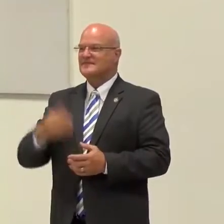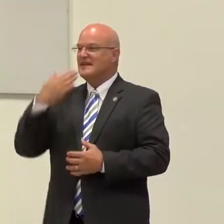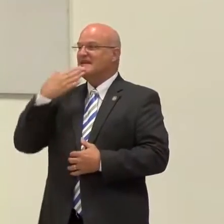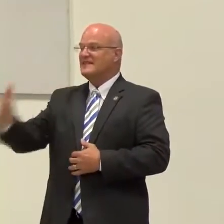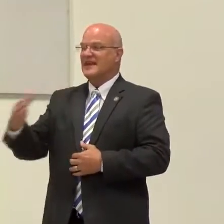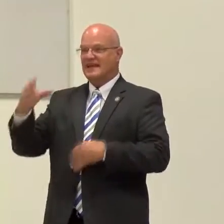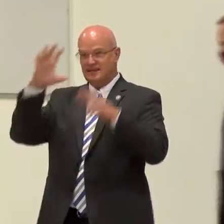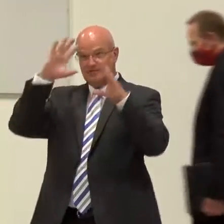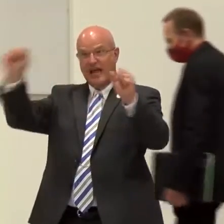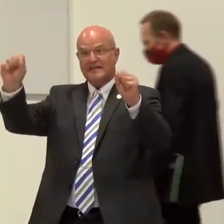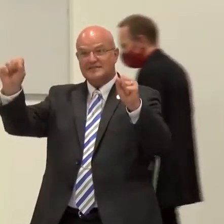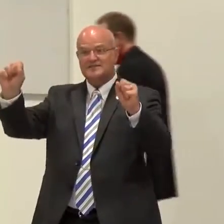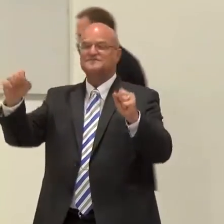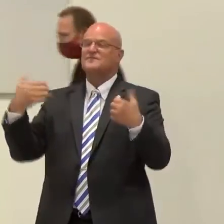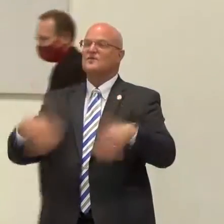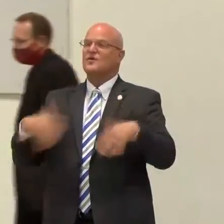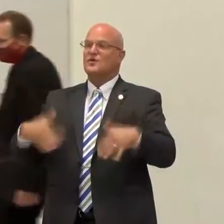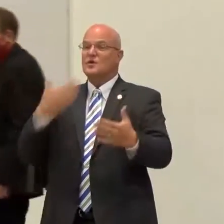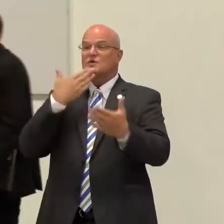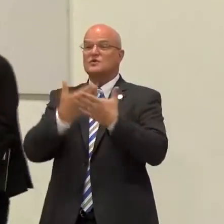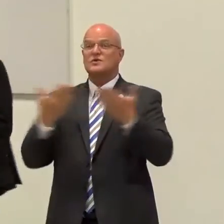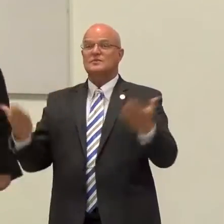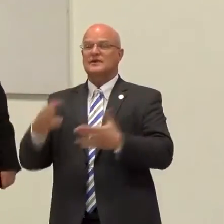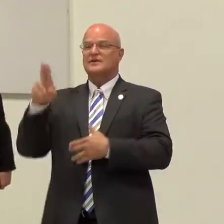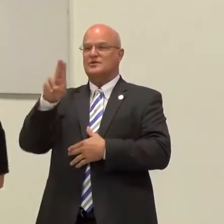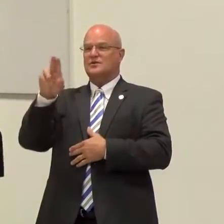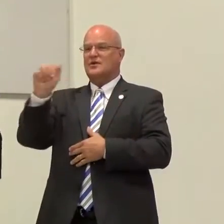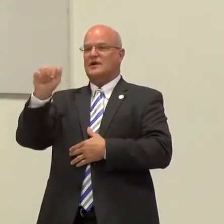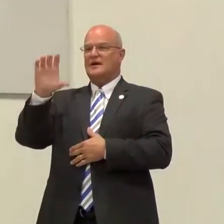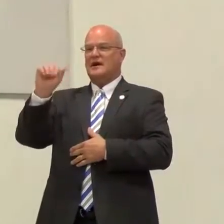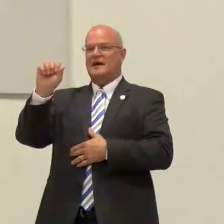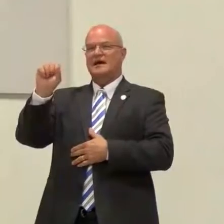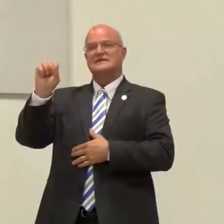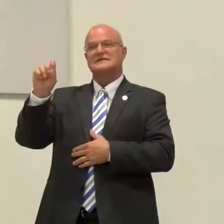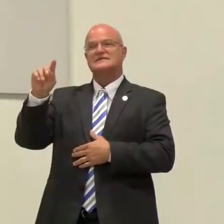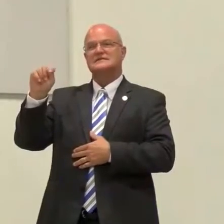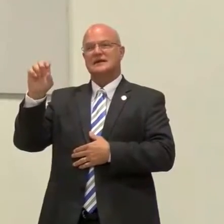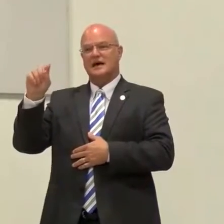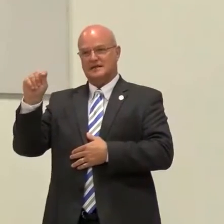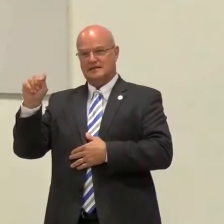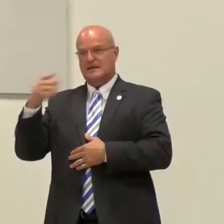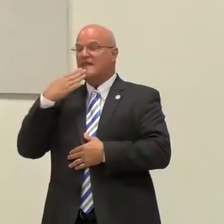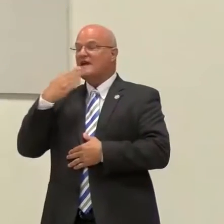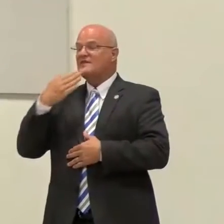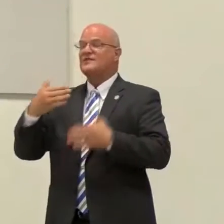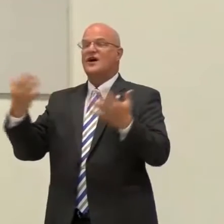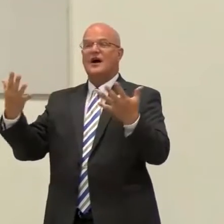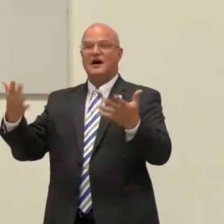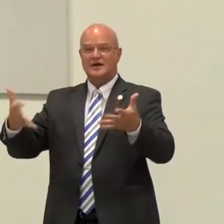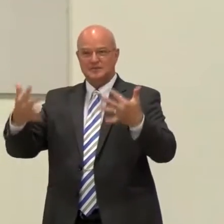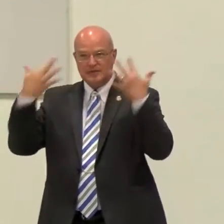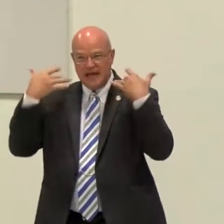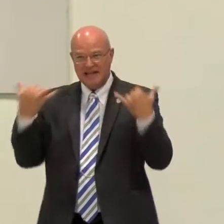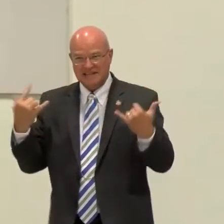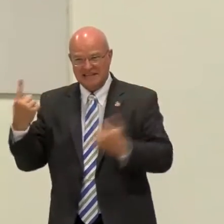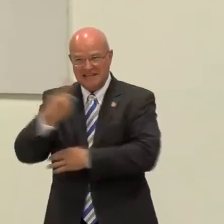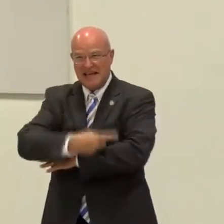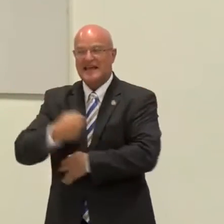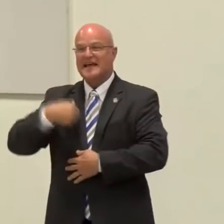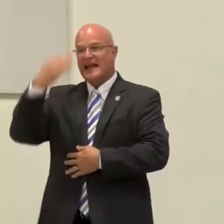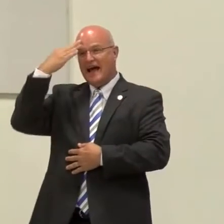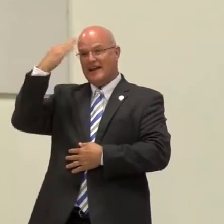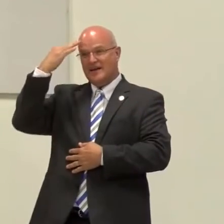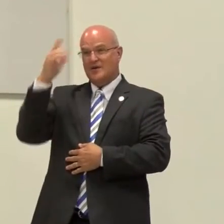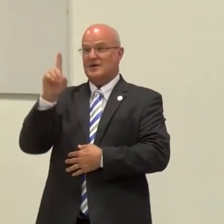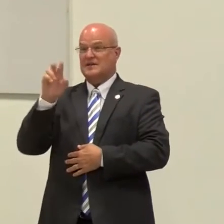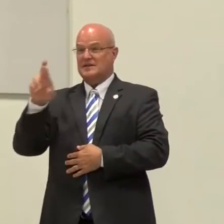Thank you, Chancellor, and it is great to be at UA Casa Hutchinson. Thank you for your hospitality today. And I know that